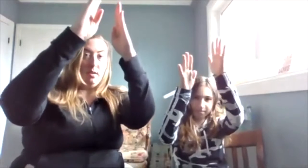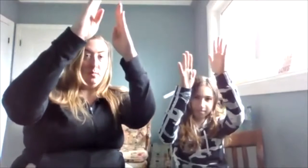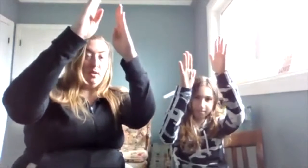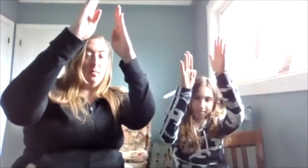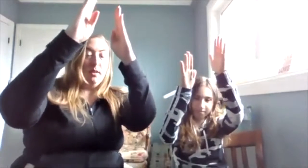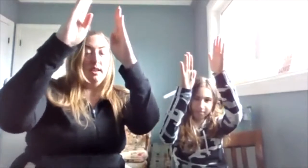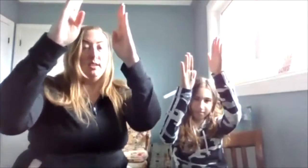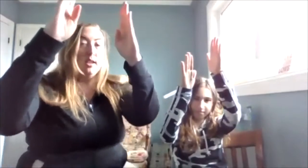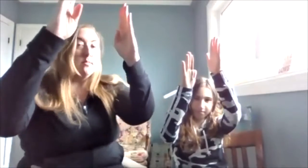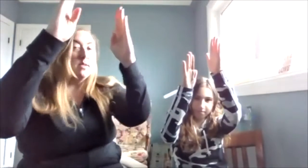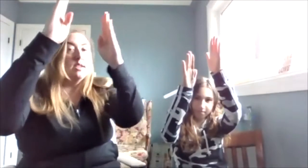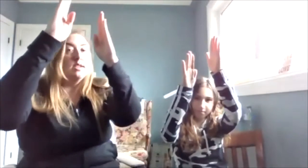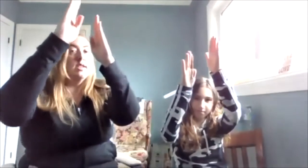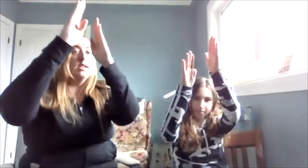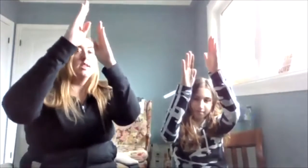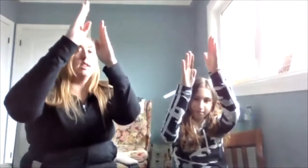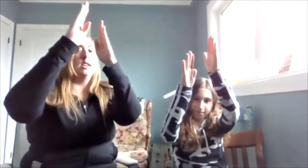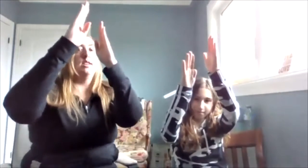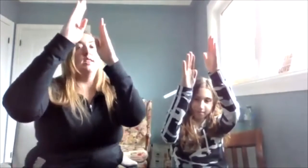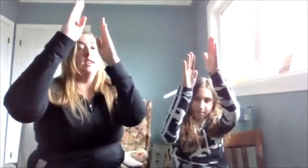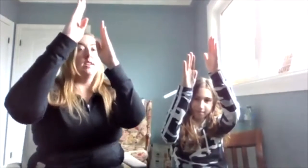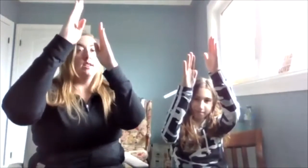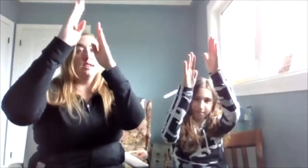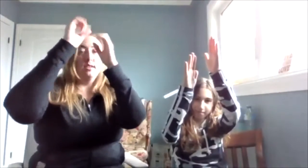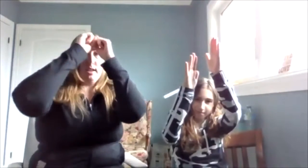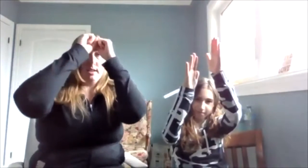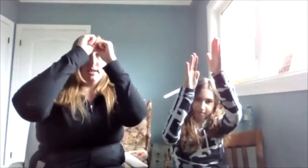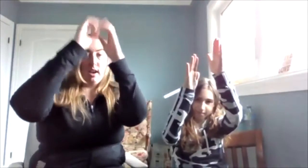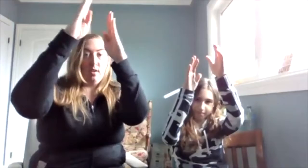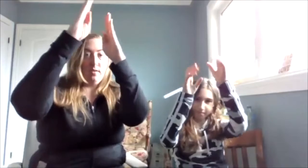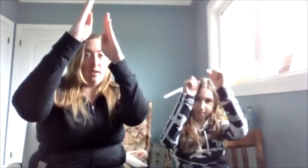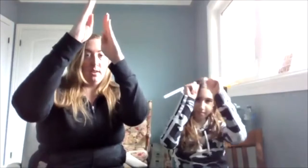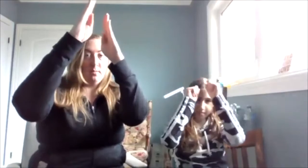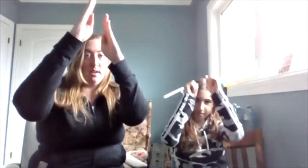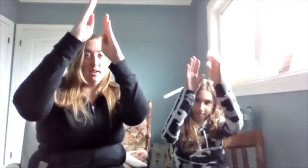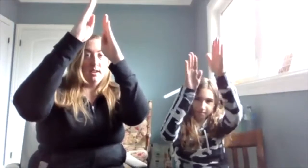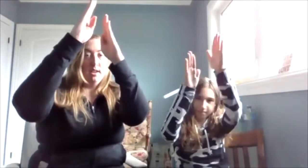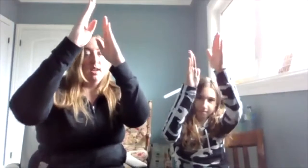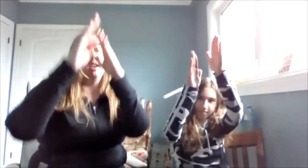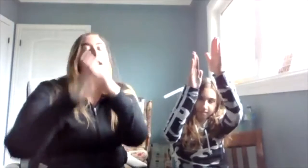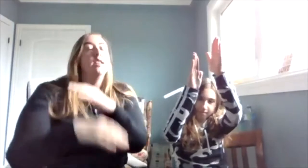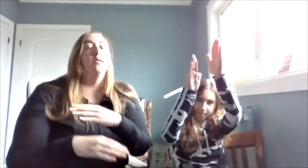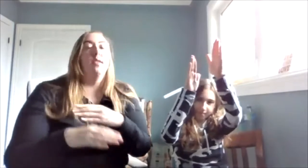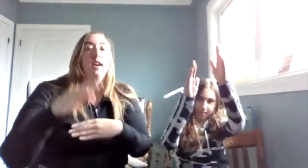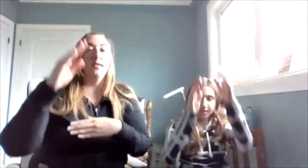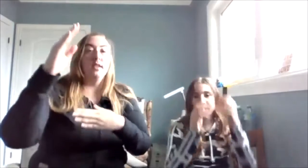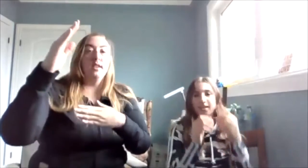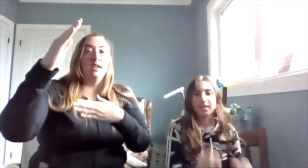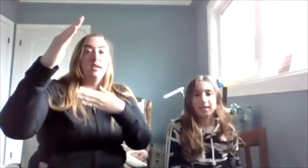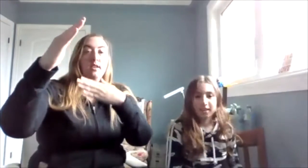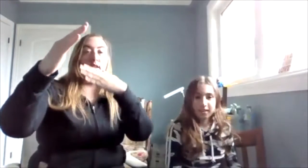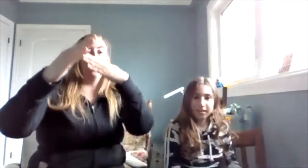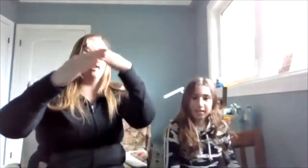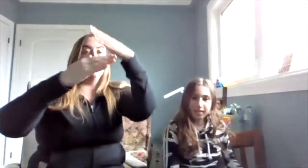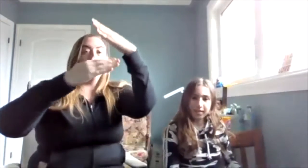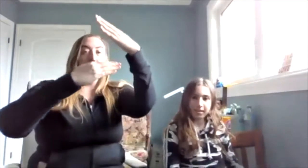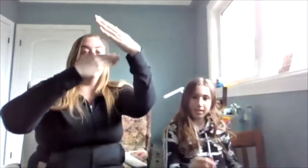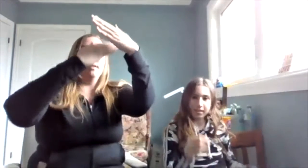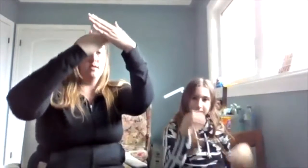more open hand shape. And then, so that's the Our Father part. And then for heaven, you're going to cross your hands in front of